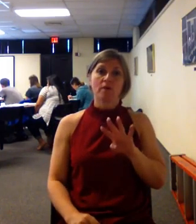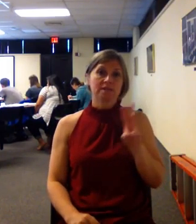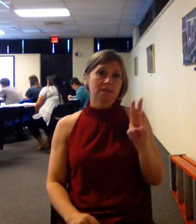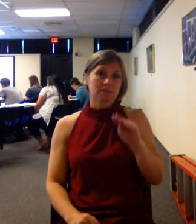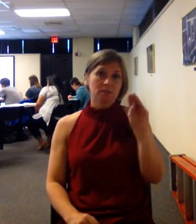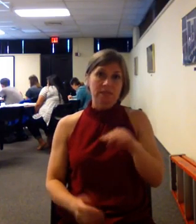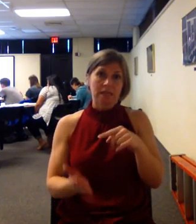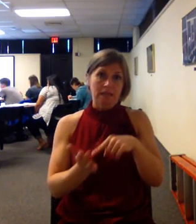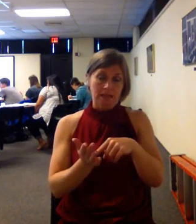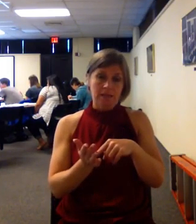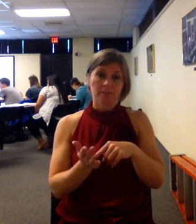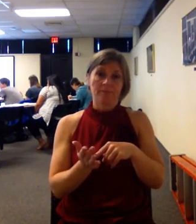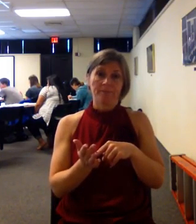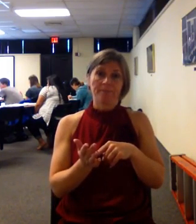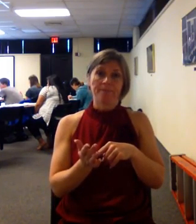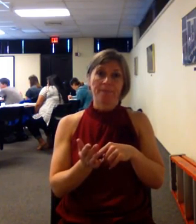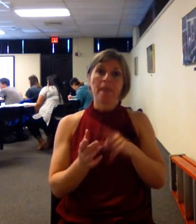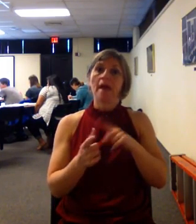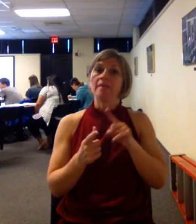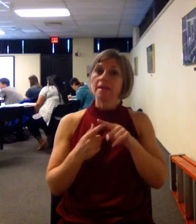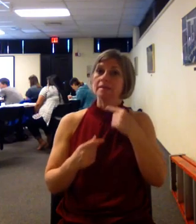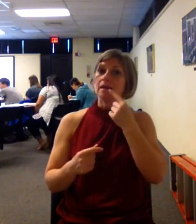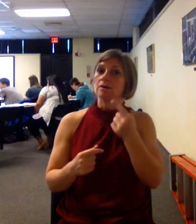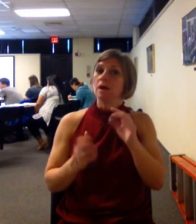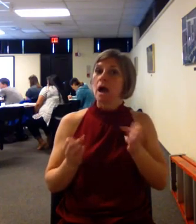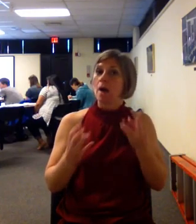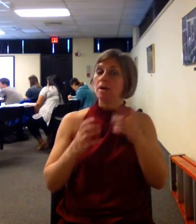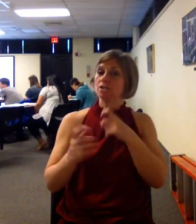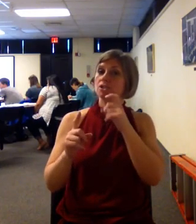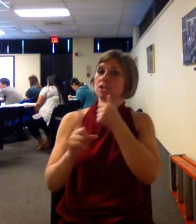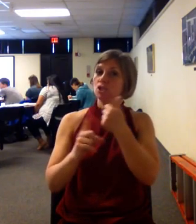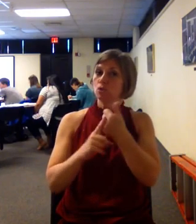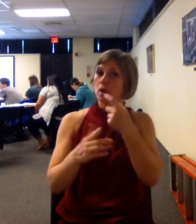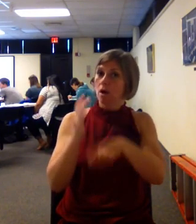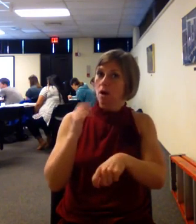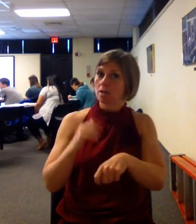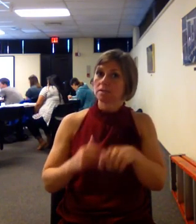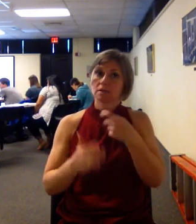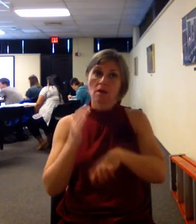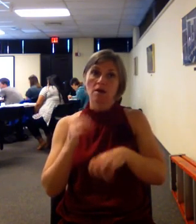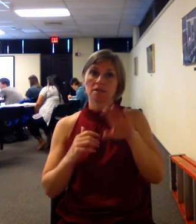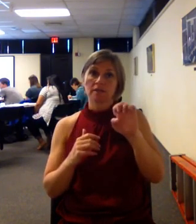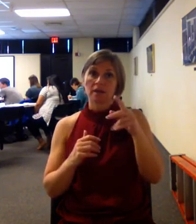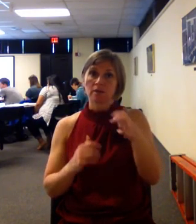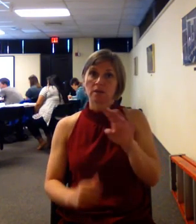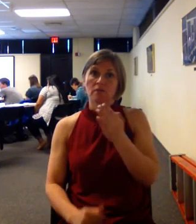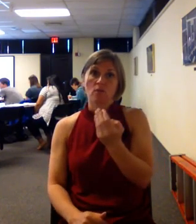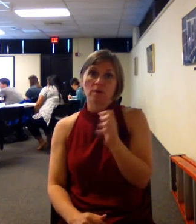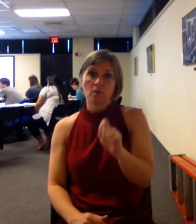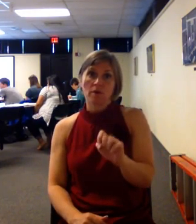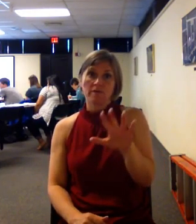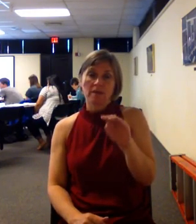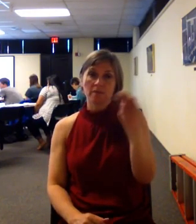debt. Then he's telling you how much each costs. So your cost of equity is the 14.5%. So 0.37 times